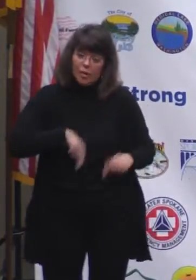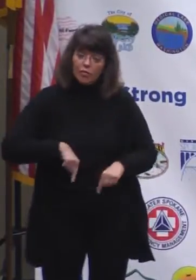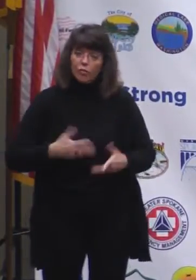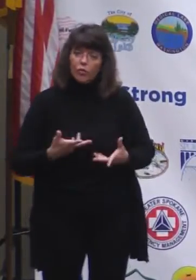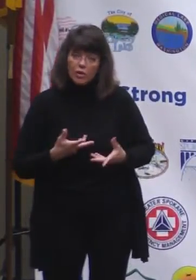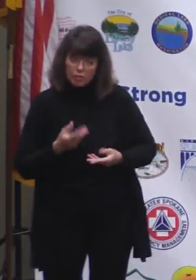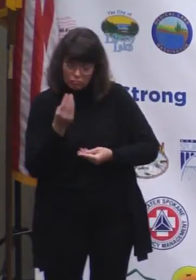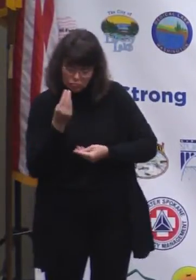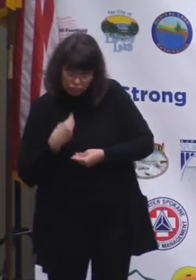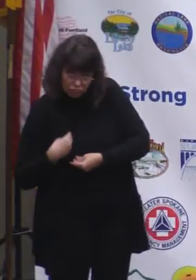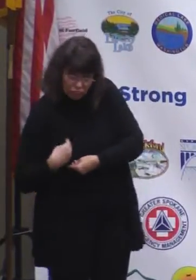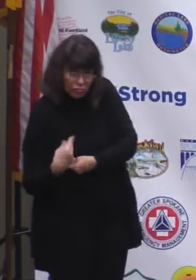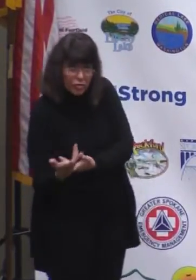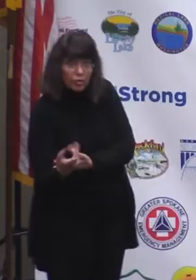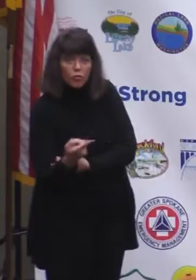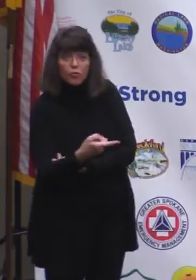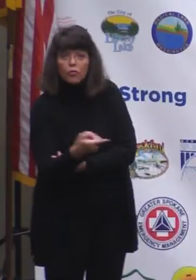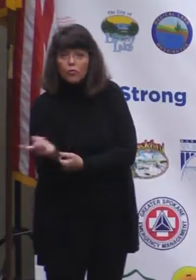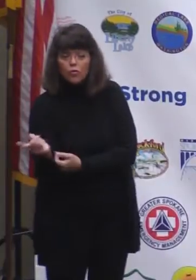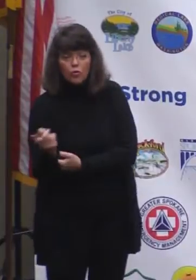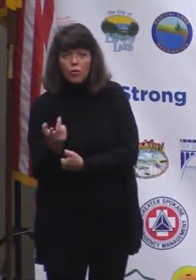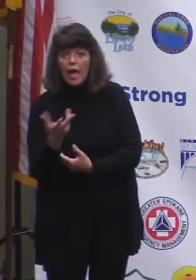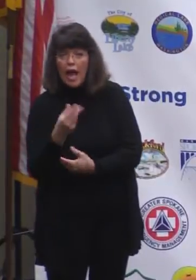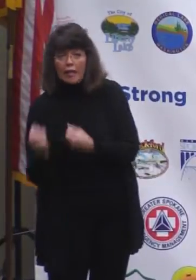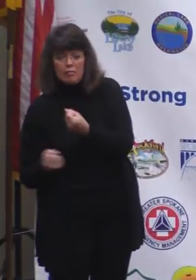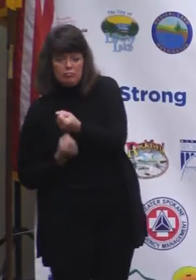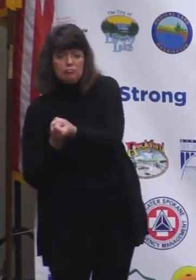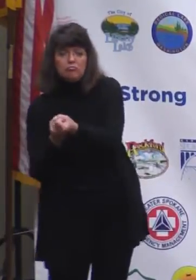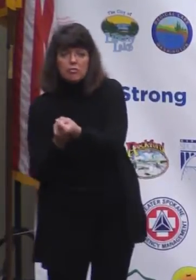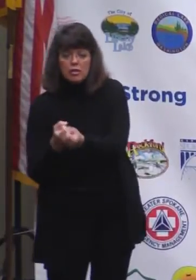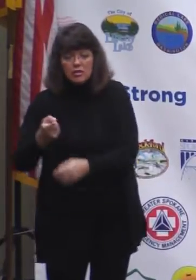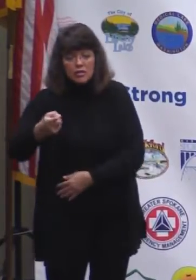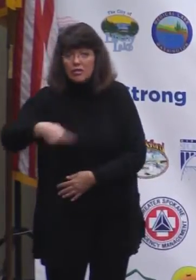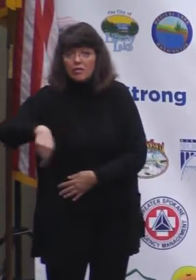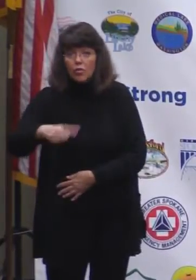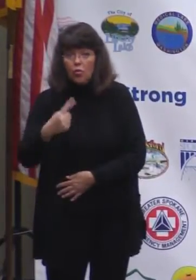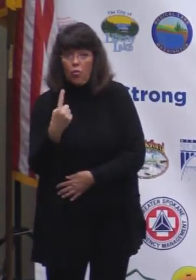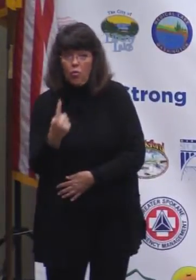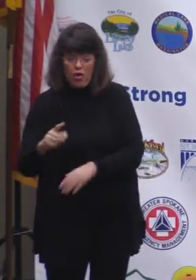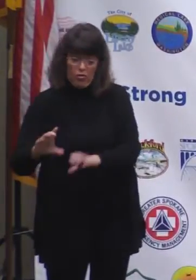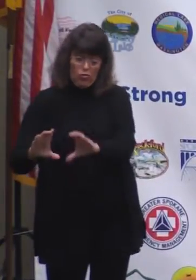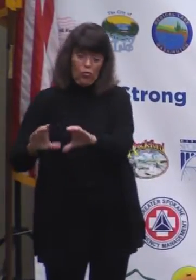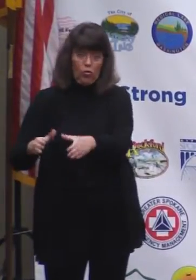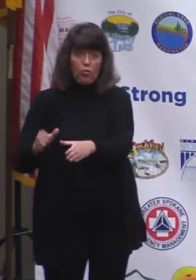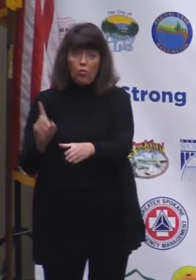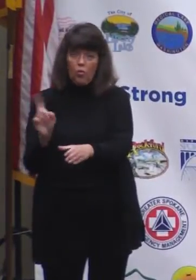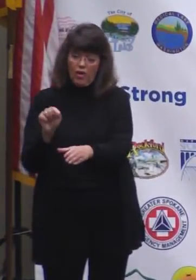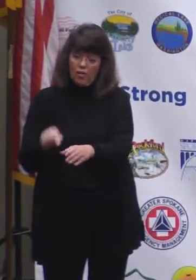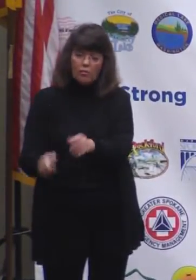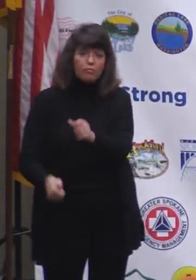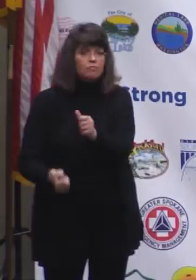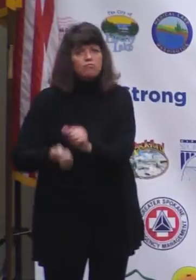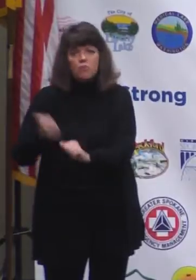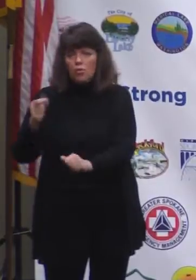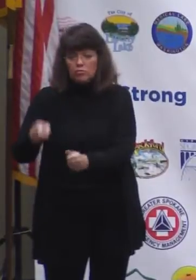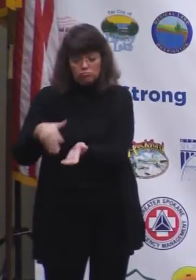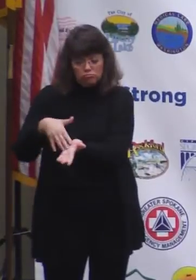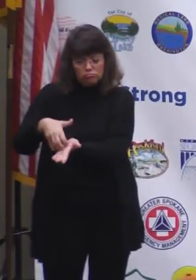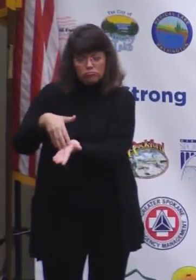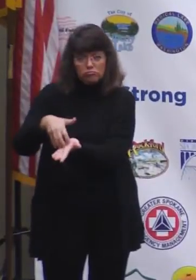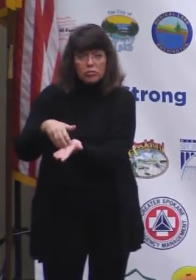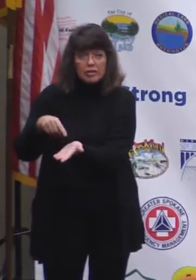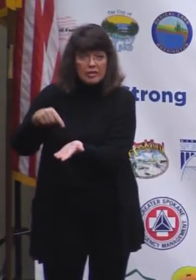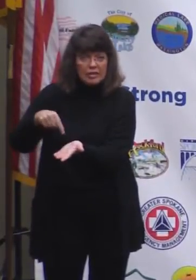for protecting one of the most vulnerable the most vulnerable populations in our community, those who are